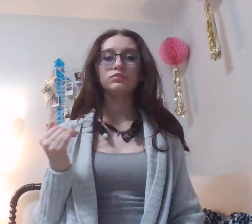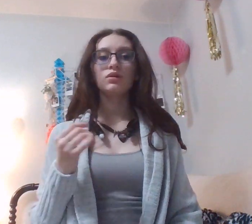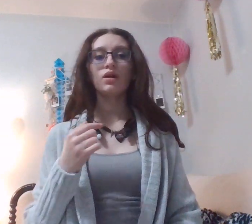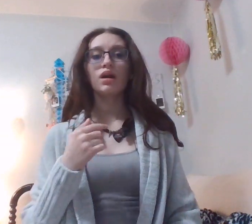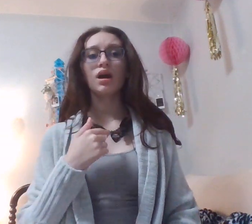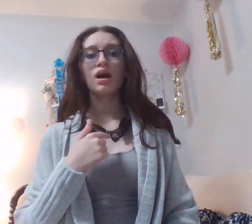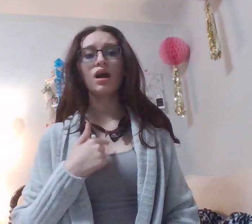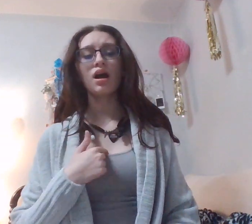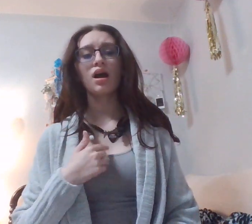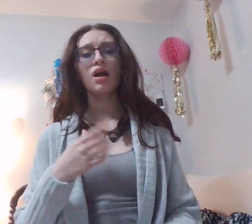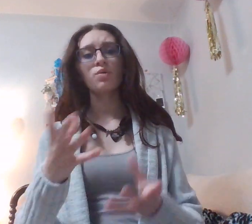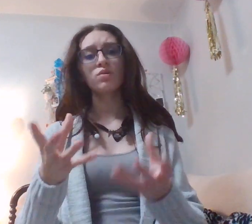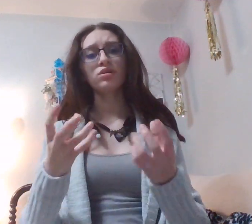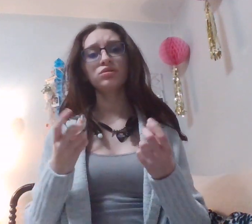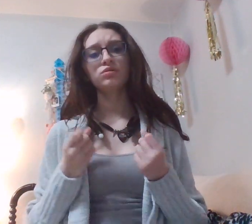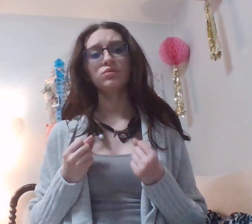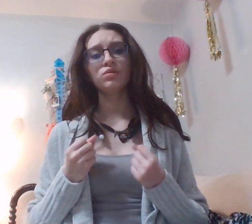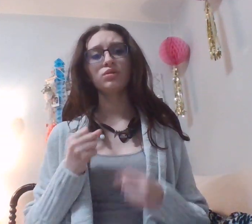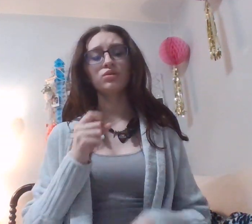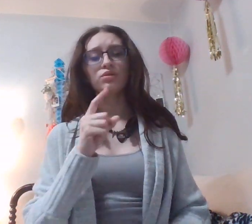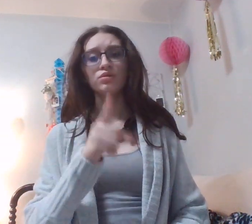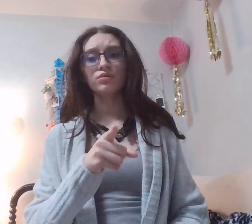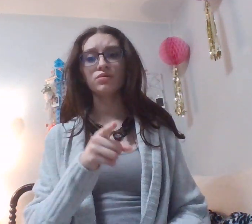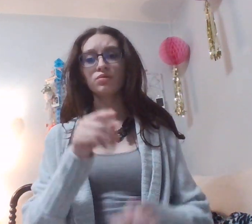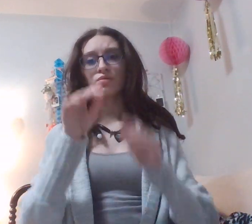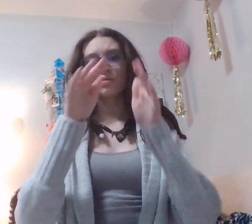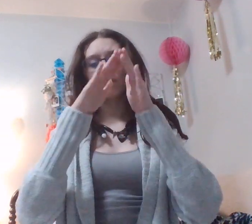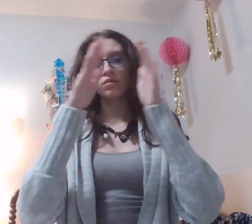know is I want to bring you